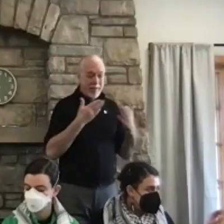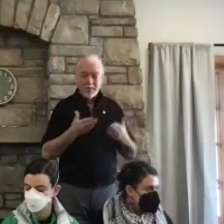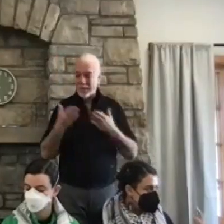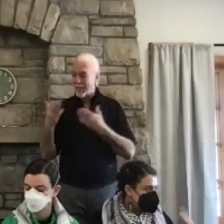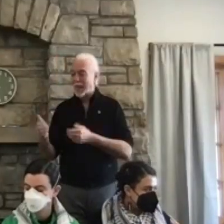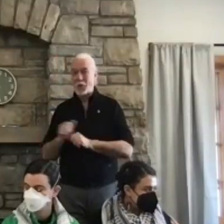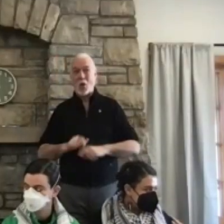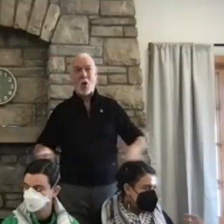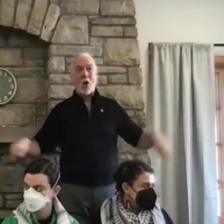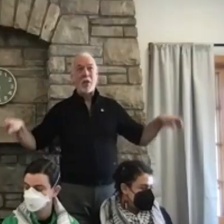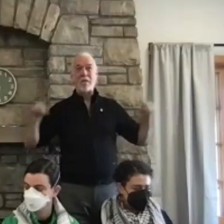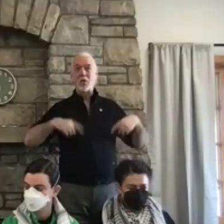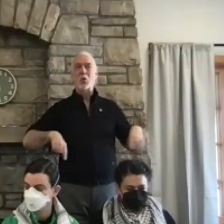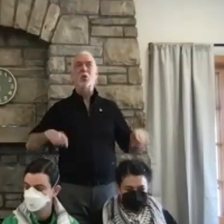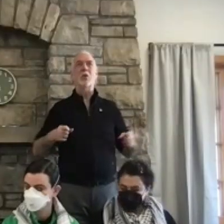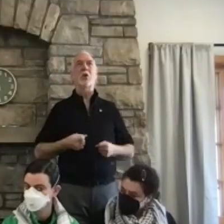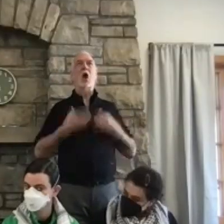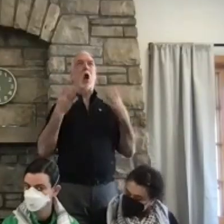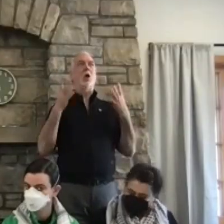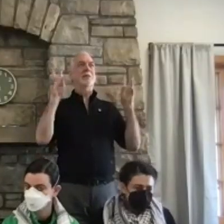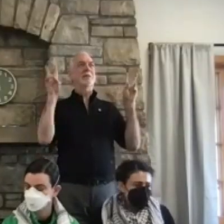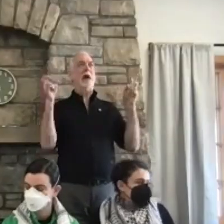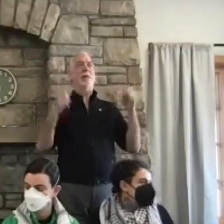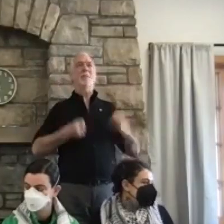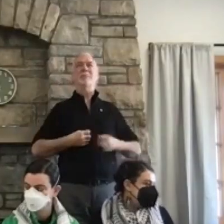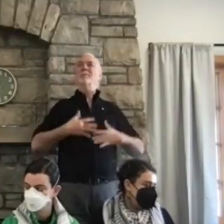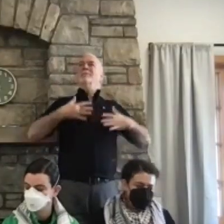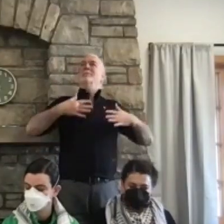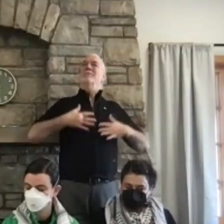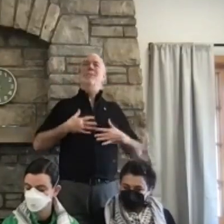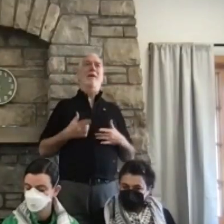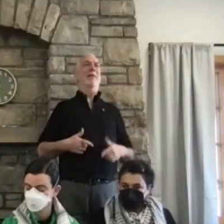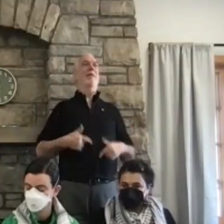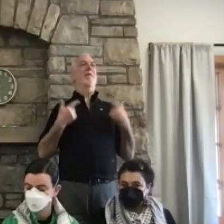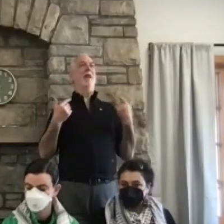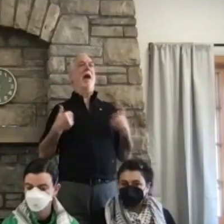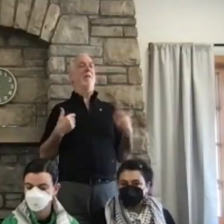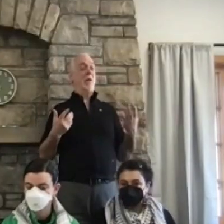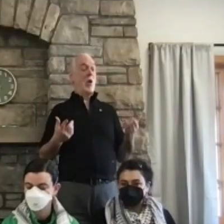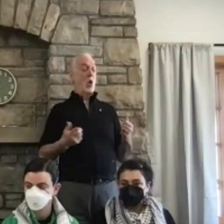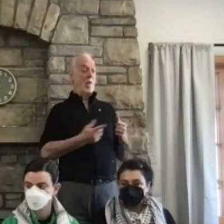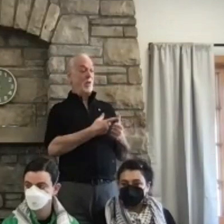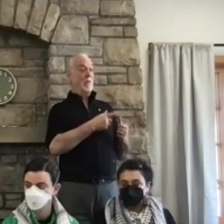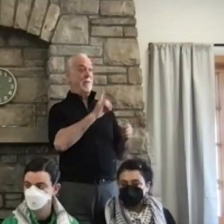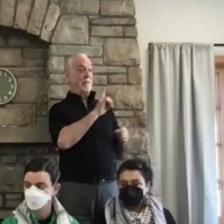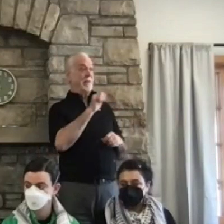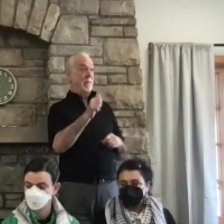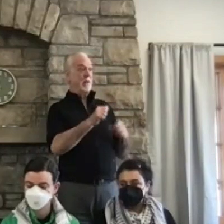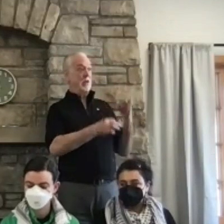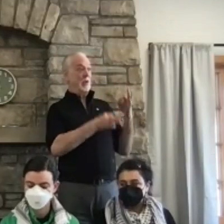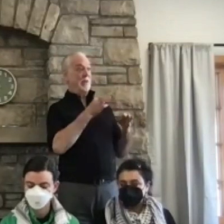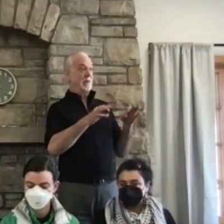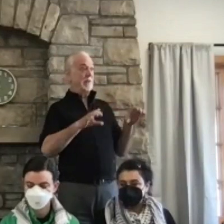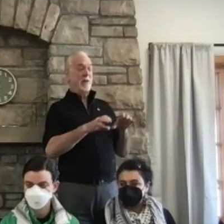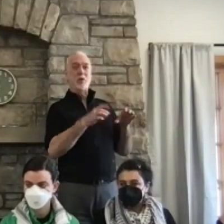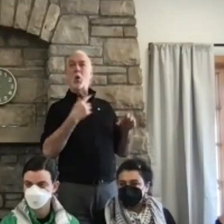helping to breathe life into this, our first joint disability justice action. So can